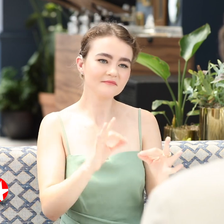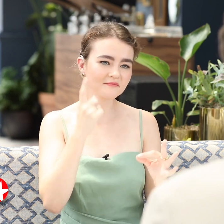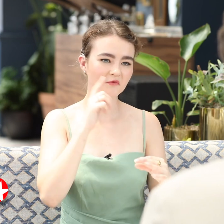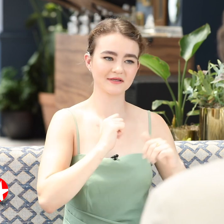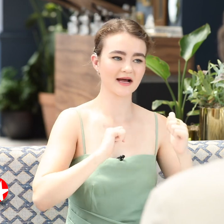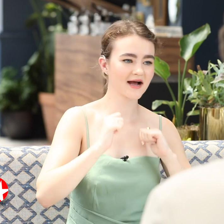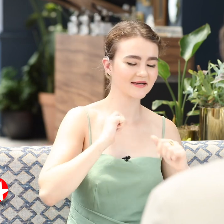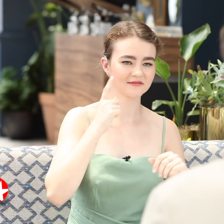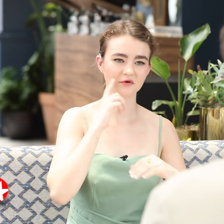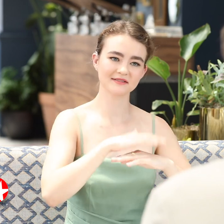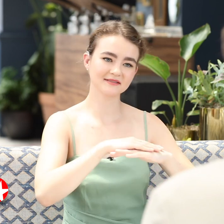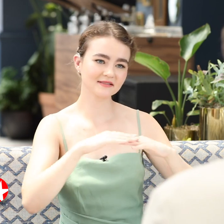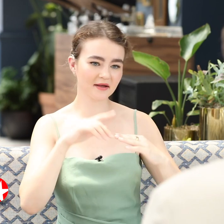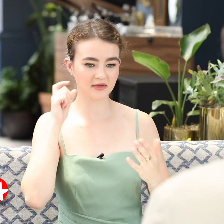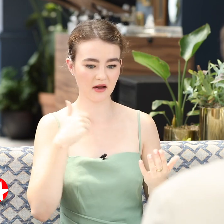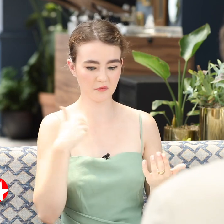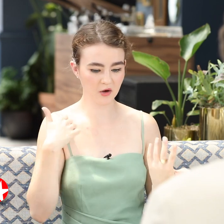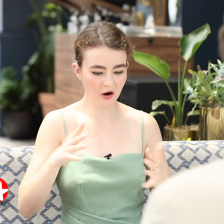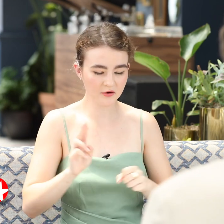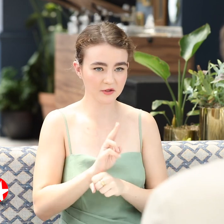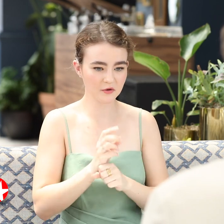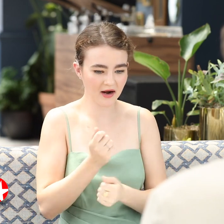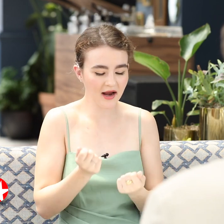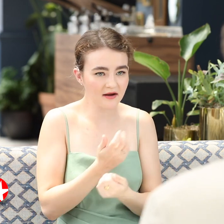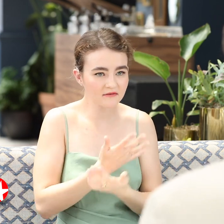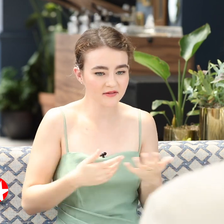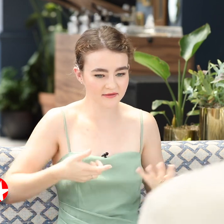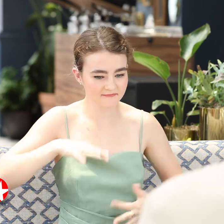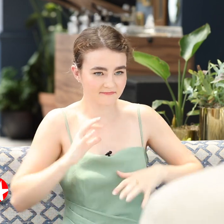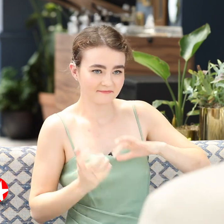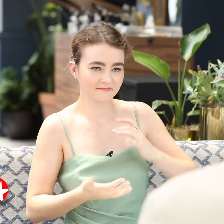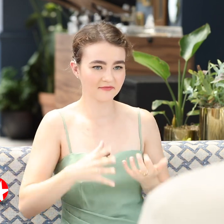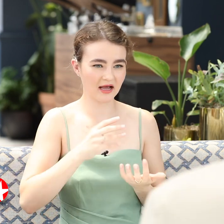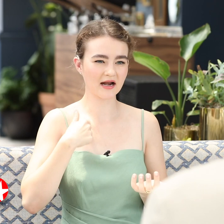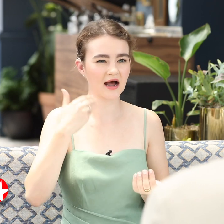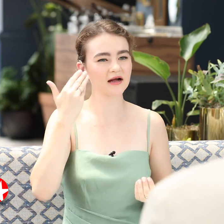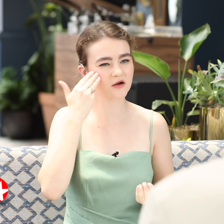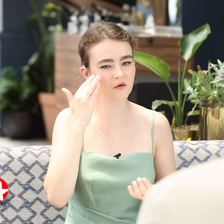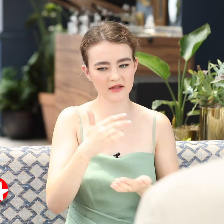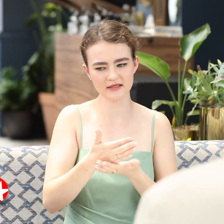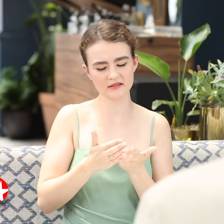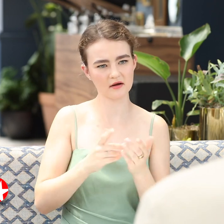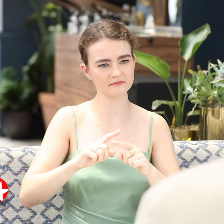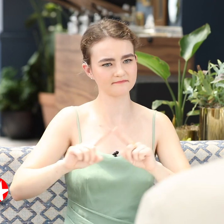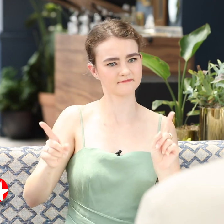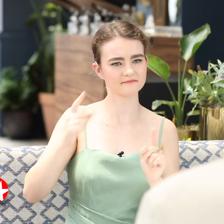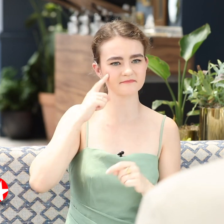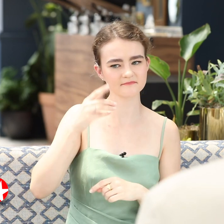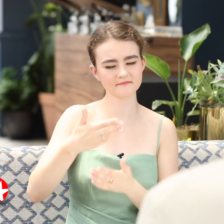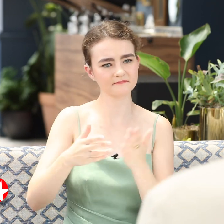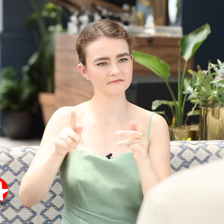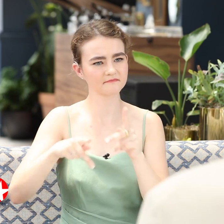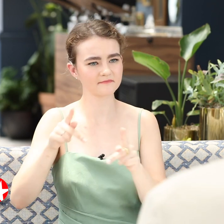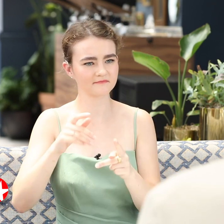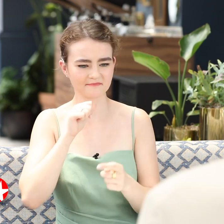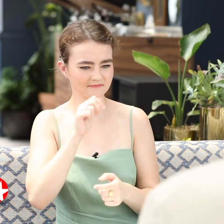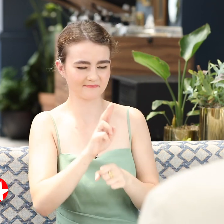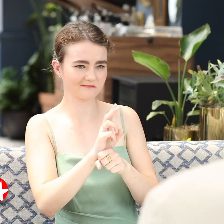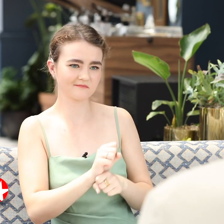as more authentic. I think it's a perfect language for the stage because it can reveal itself, reveal